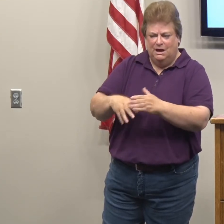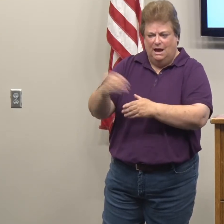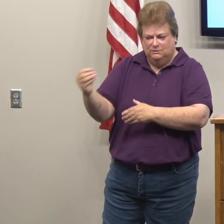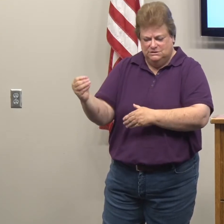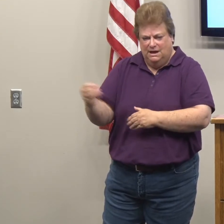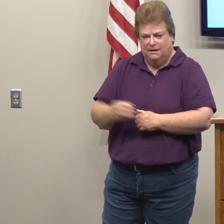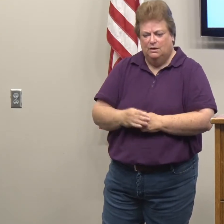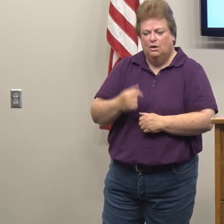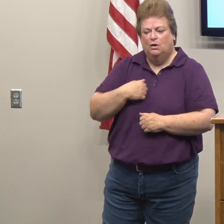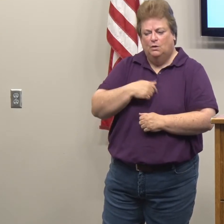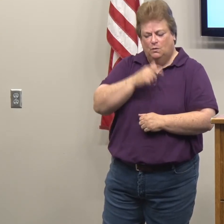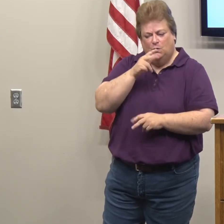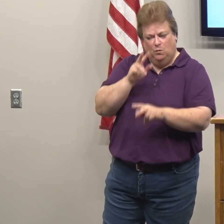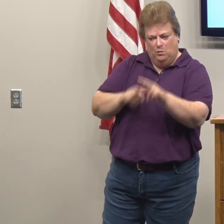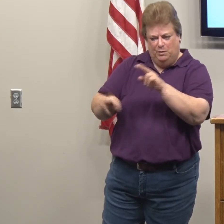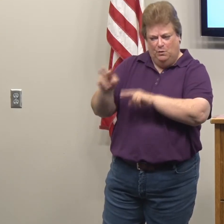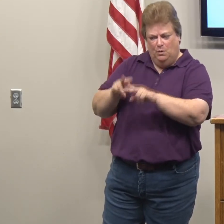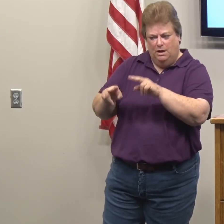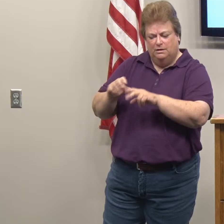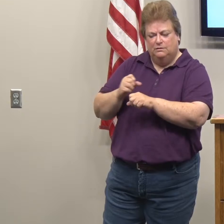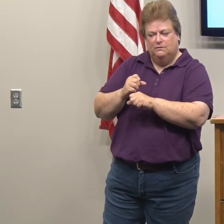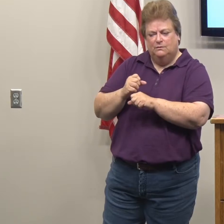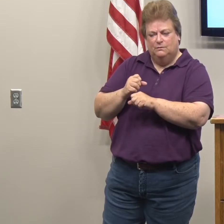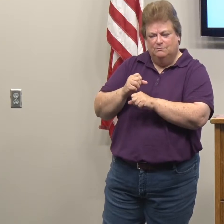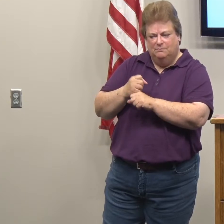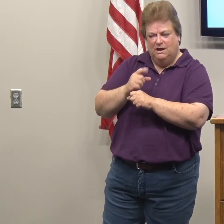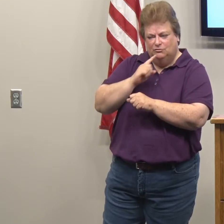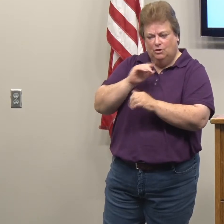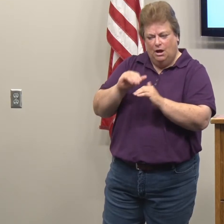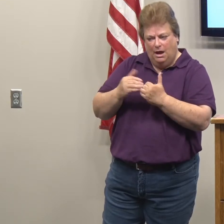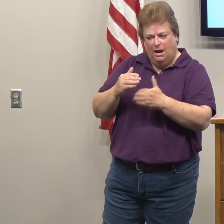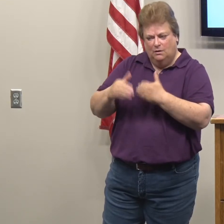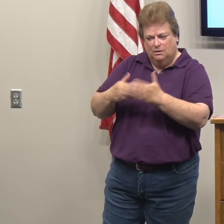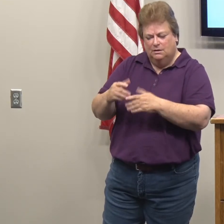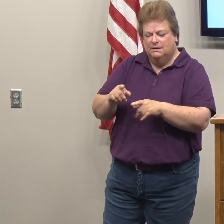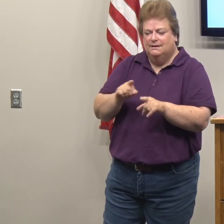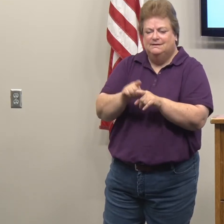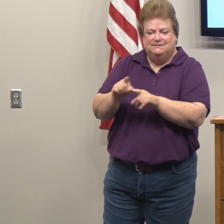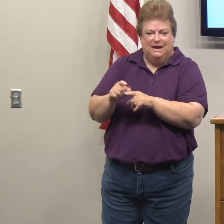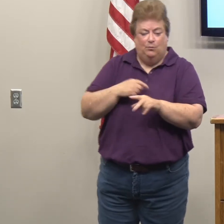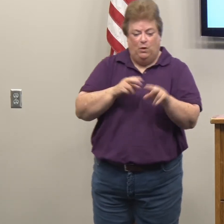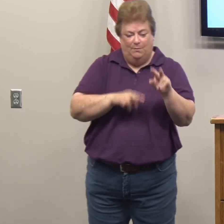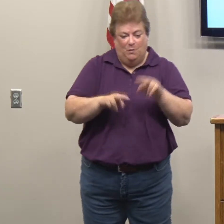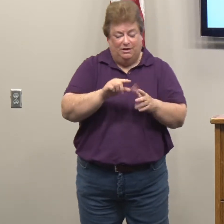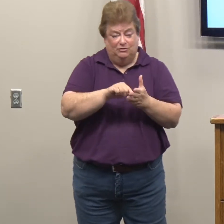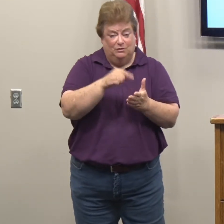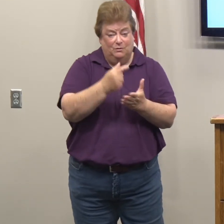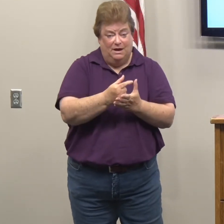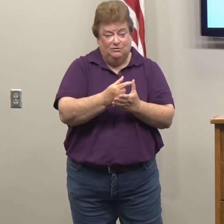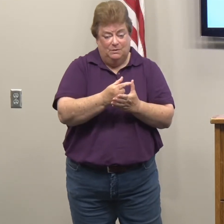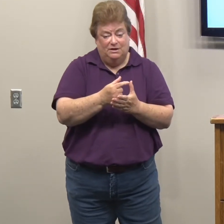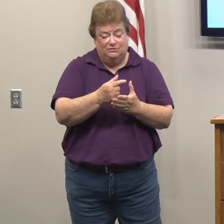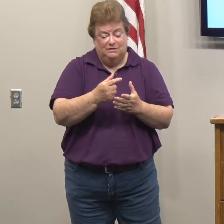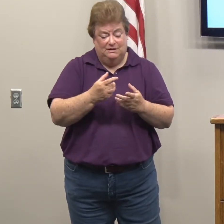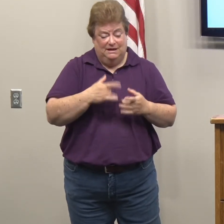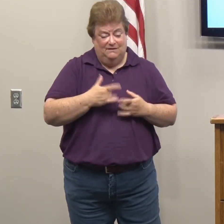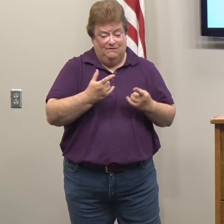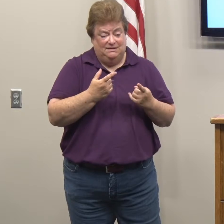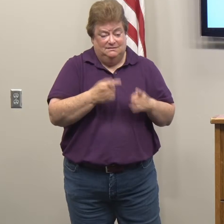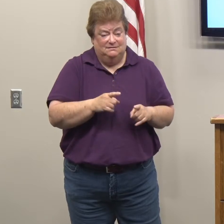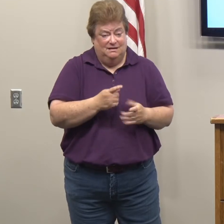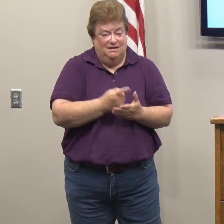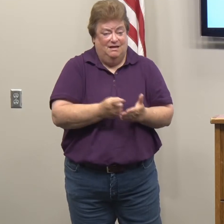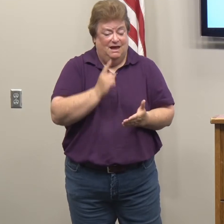be monitoring it to see how well it went, just like we monitored the graduation events at the Pinnacle Arena last